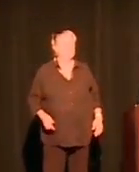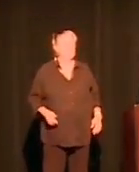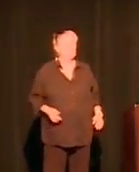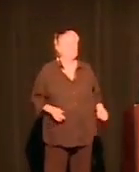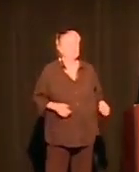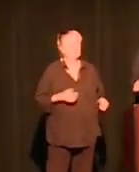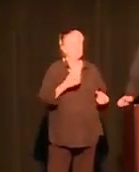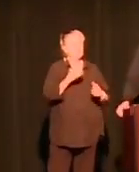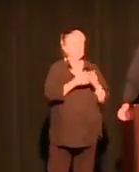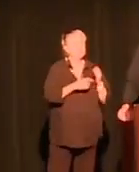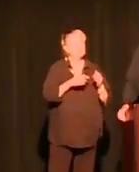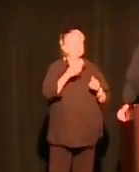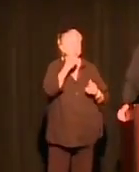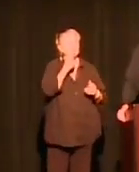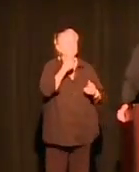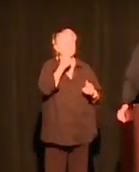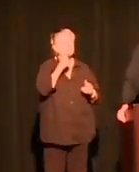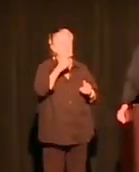Ma'am?